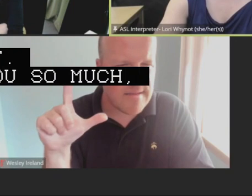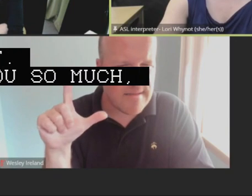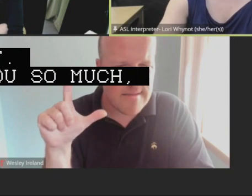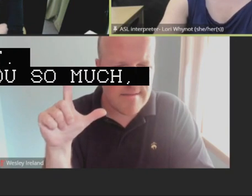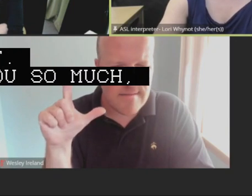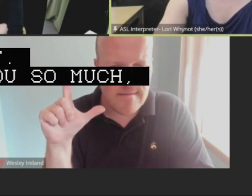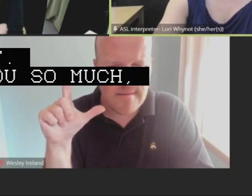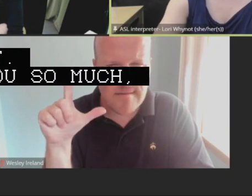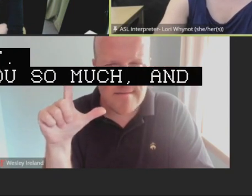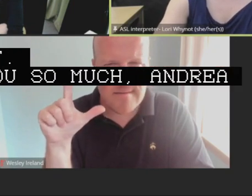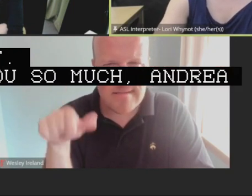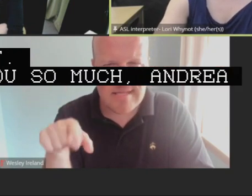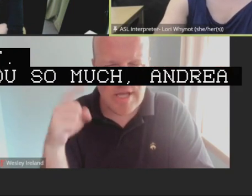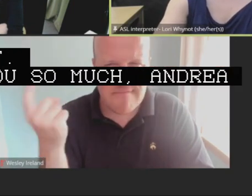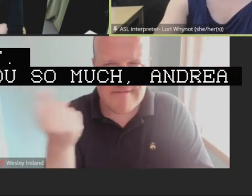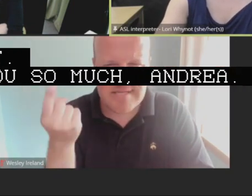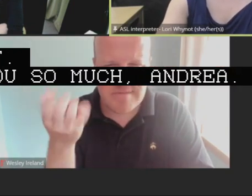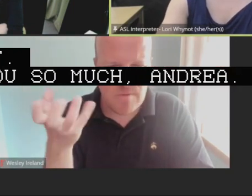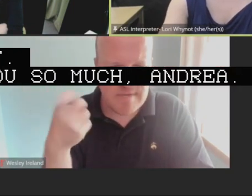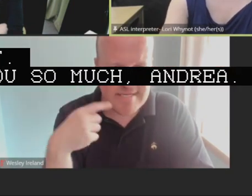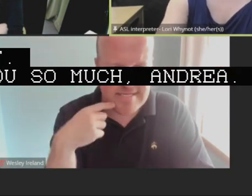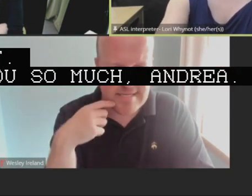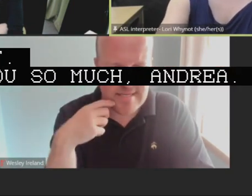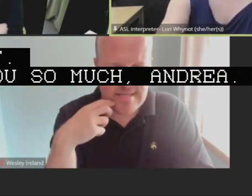All right, Paul, you had a comment?